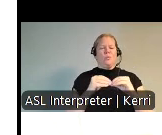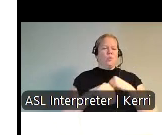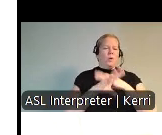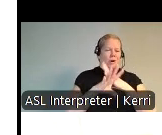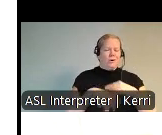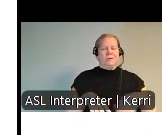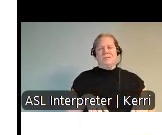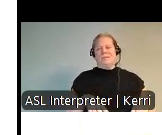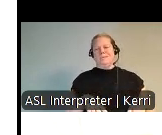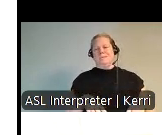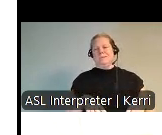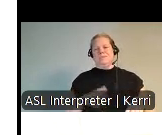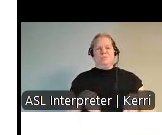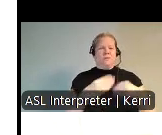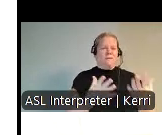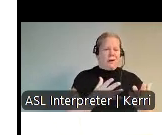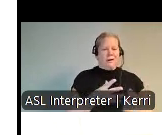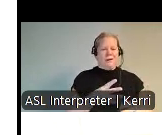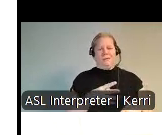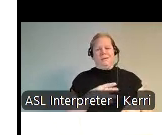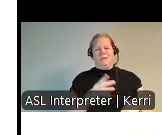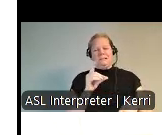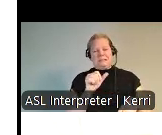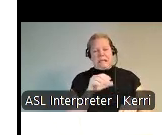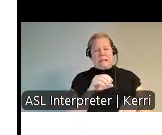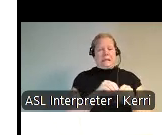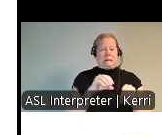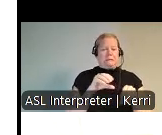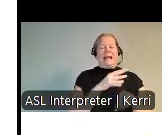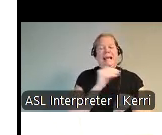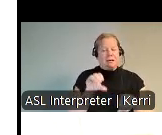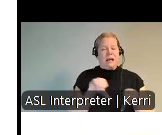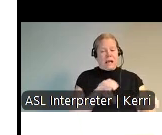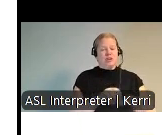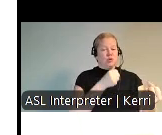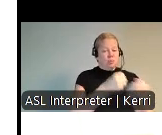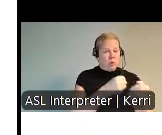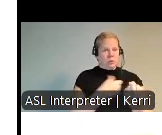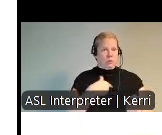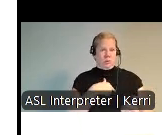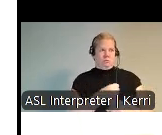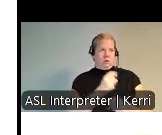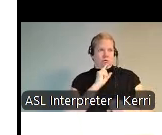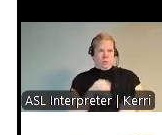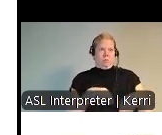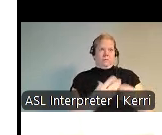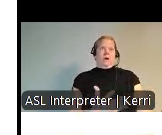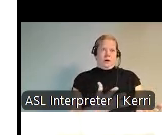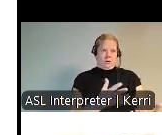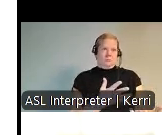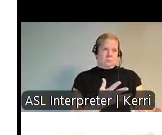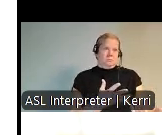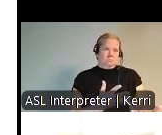provide regional data and action support. And we want to make sure that we're providing as much